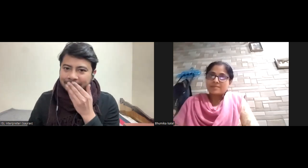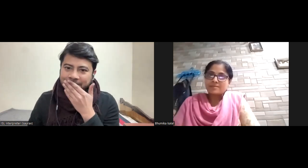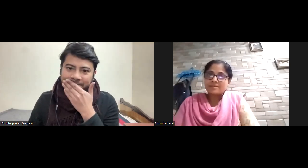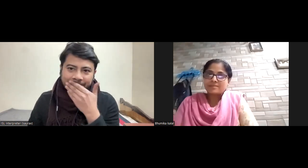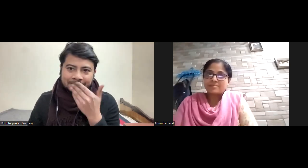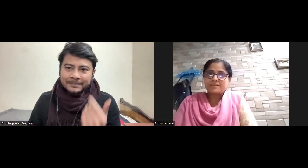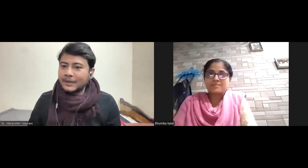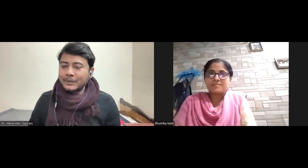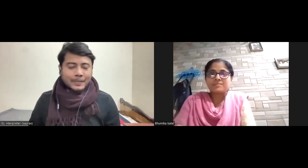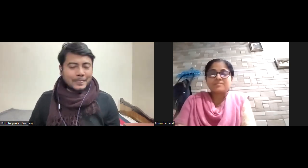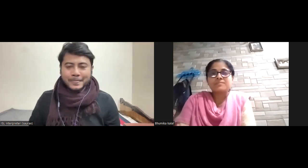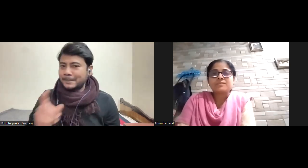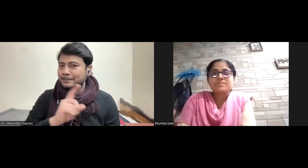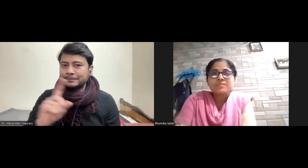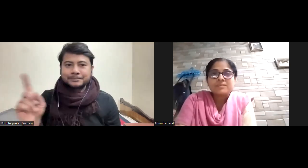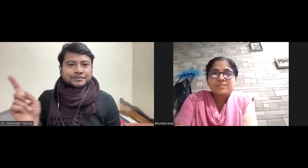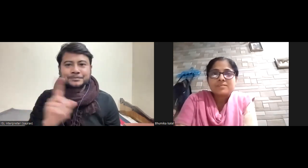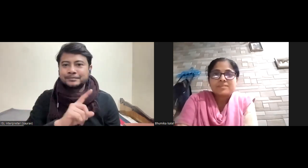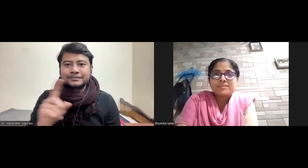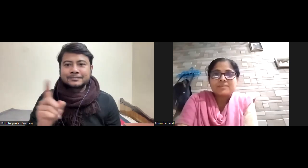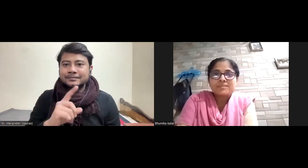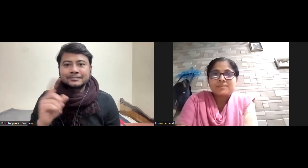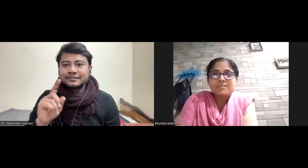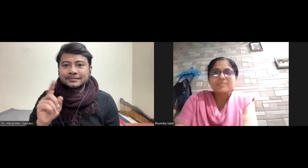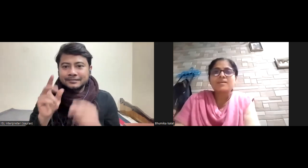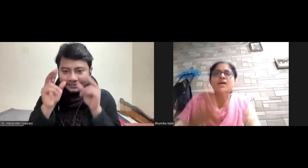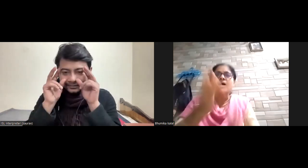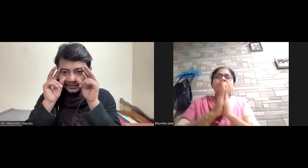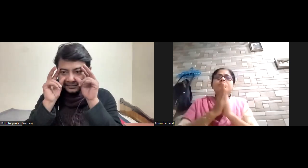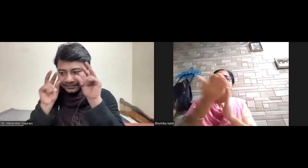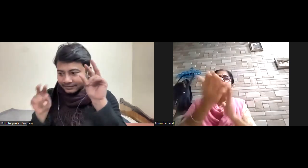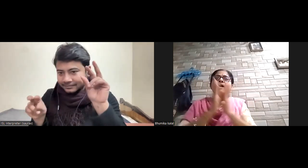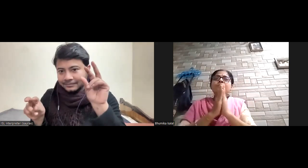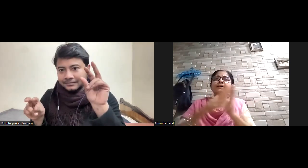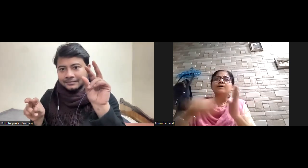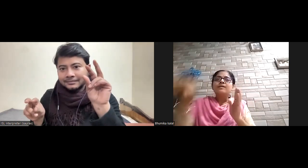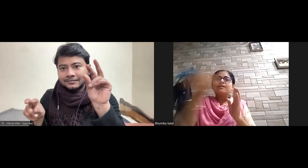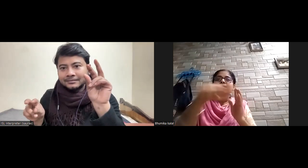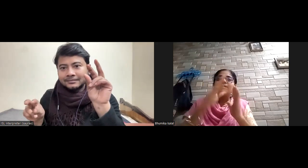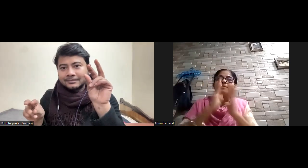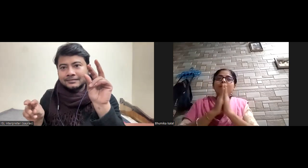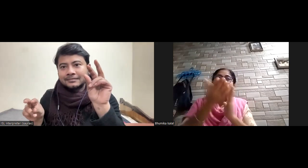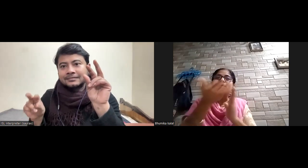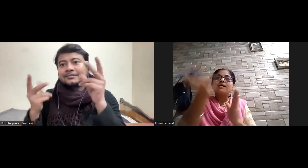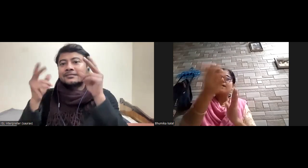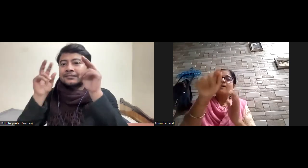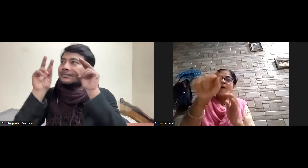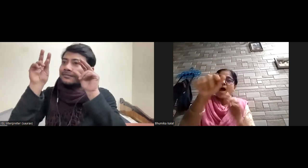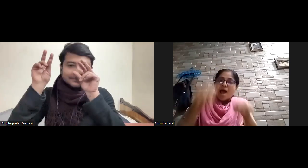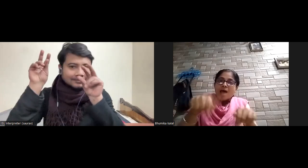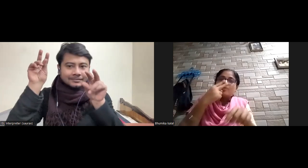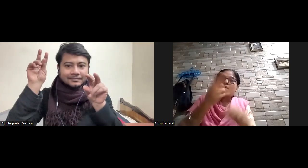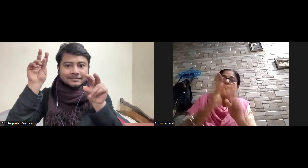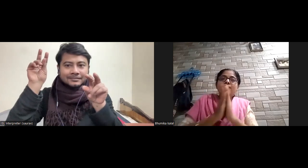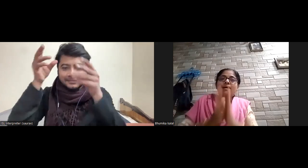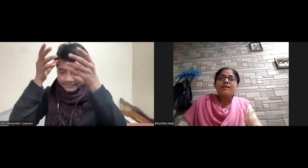classes. No, it's not allowed. Then you're not focusing on the name. You're not focusing on Krishna. You're focusing on the class. We're talking